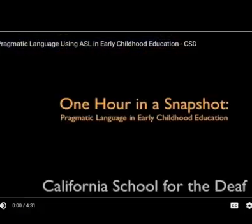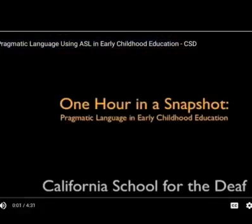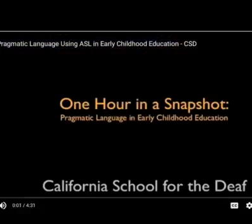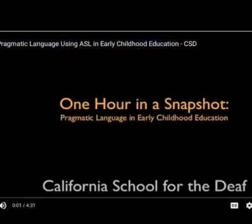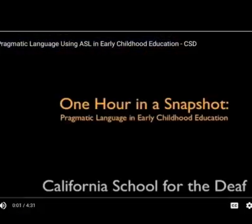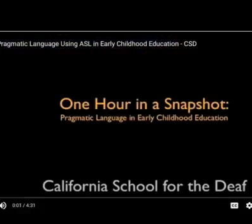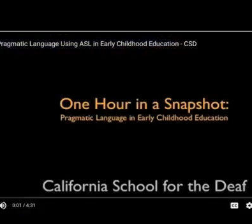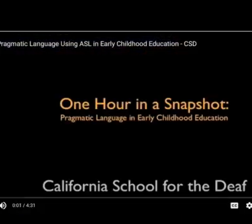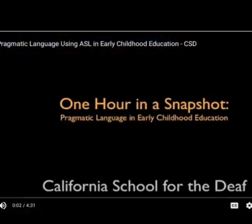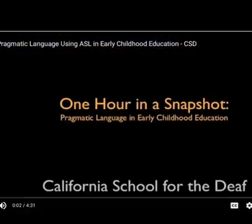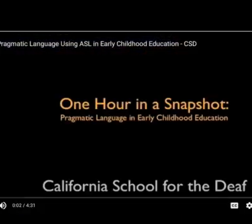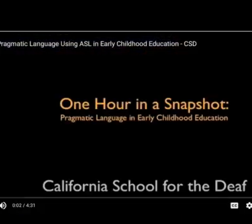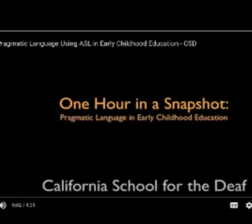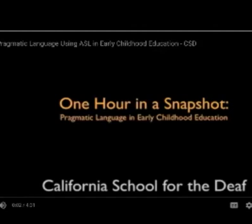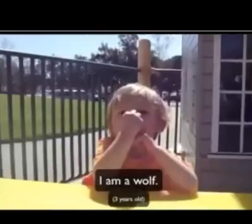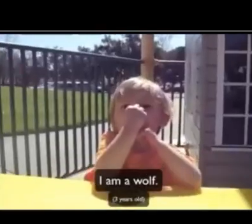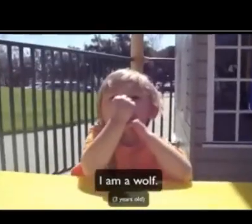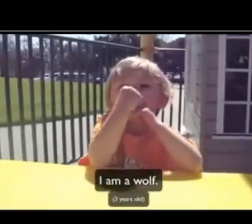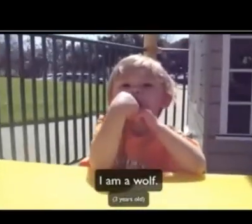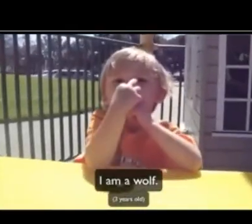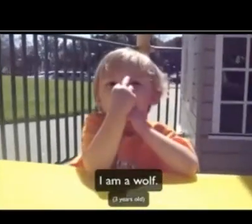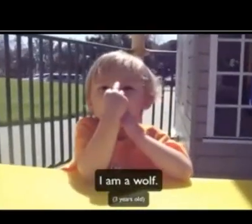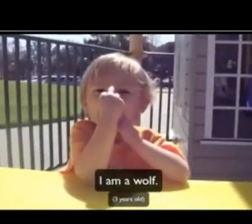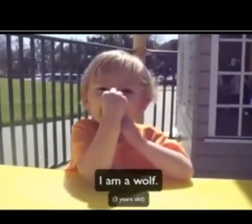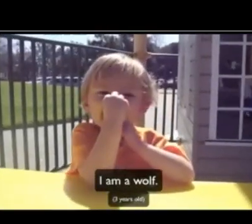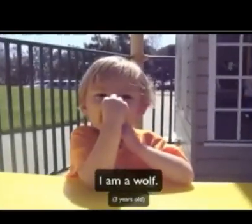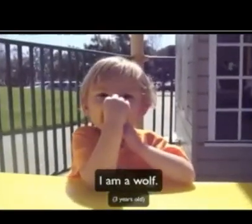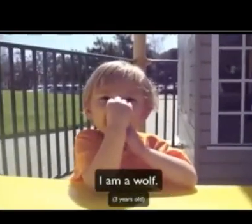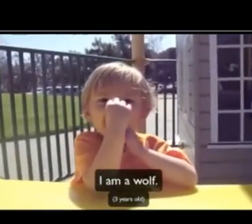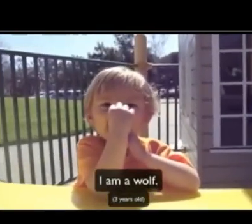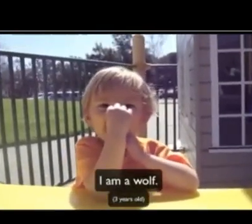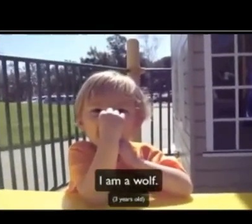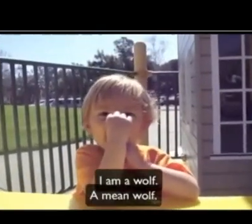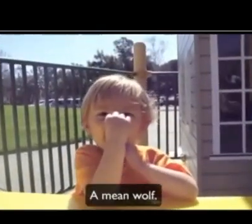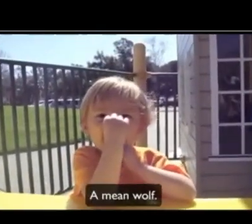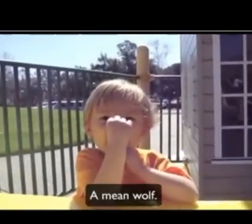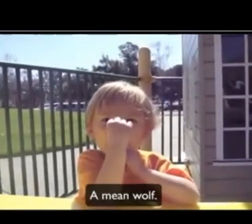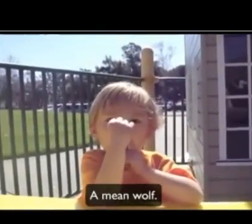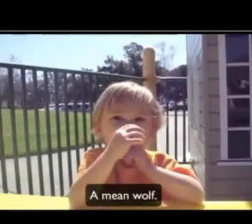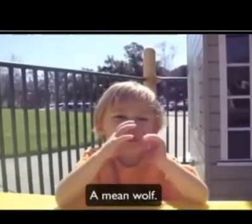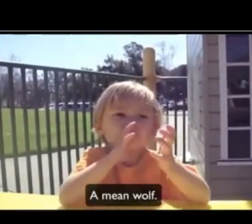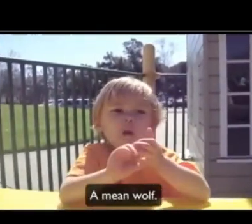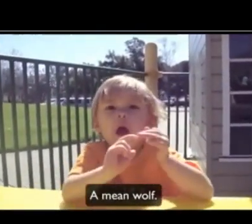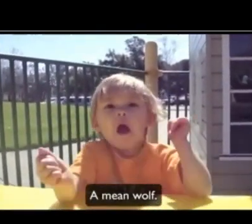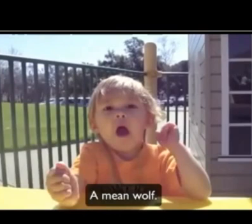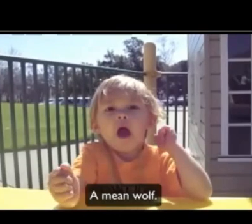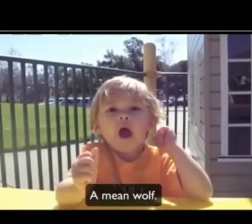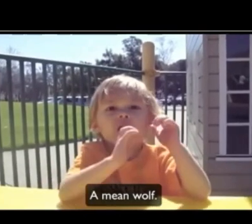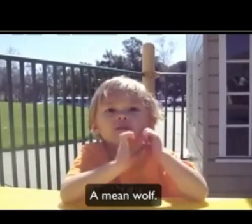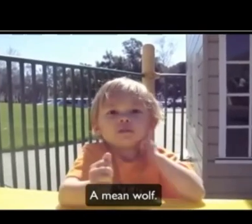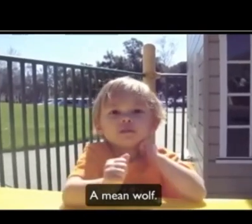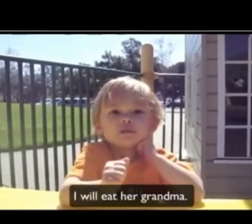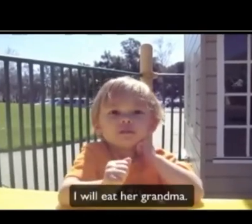Pragmatic language in early childhood education. I am a wolf. A mean